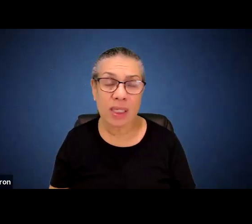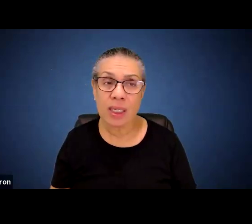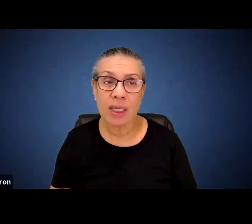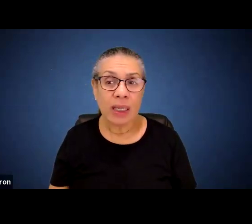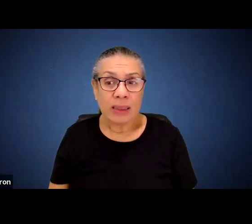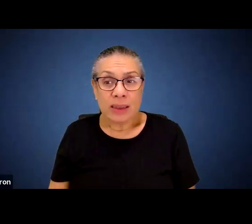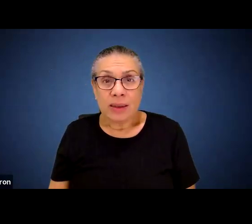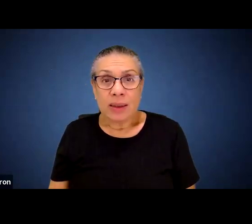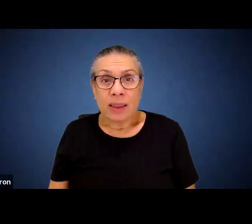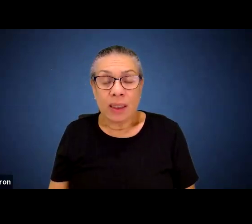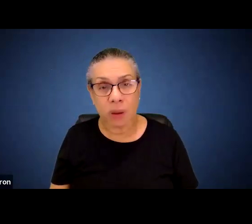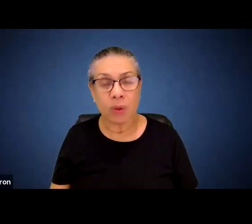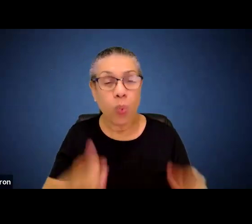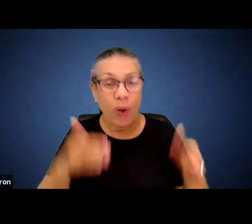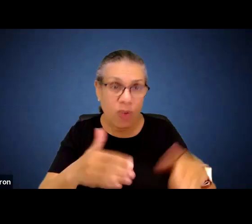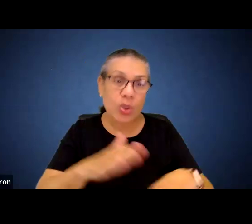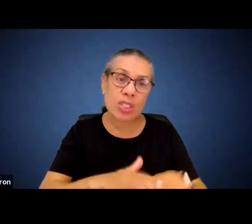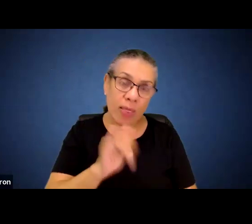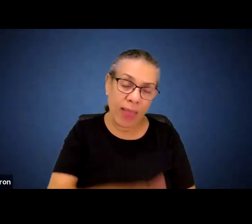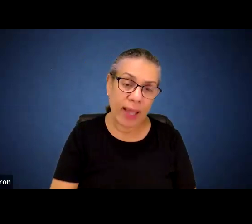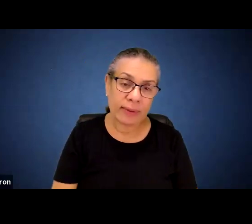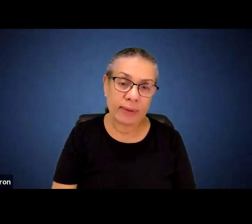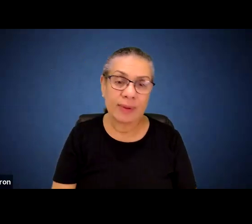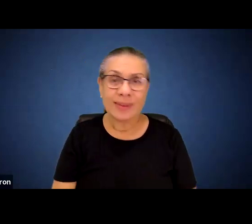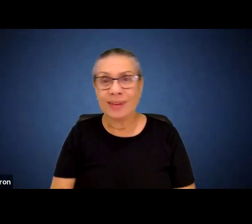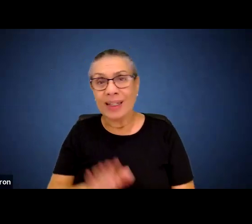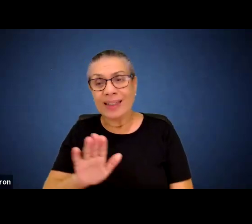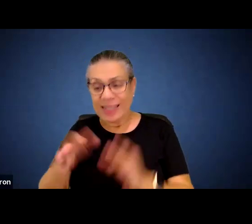what I think we're focused on. And the decisions about